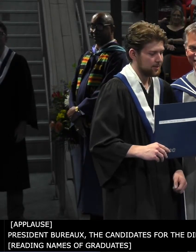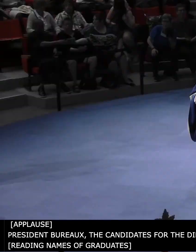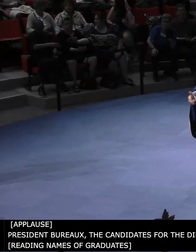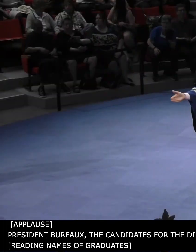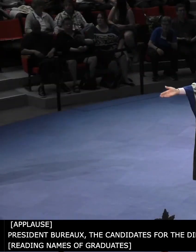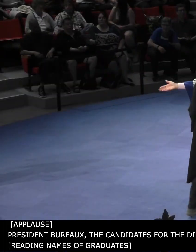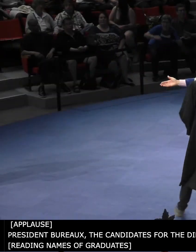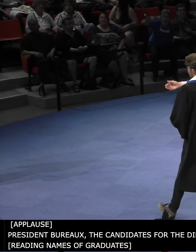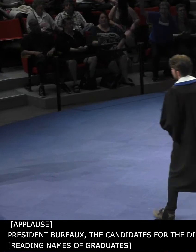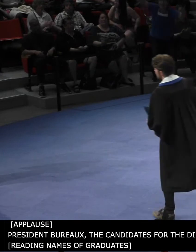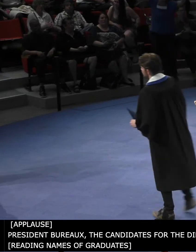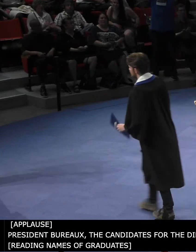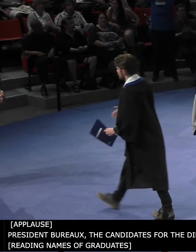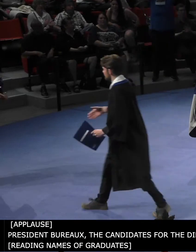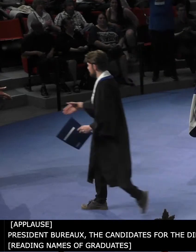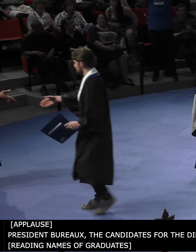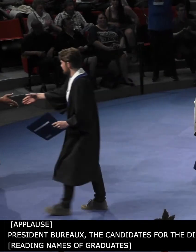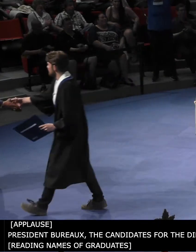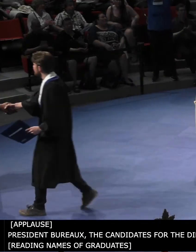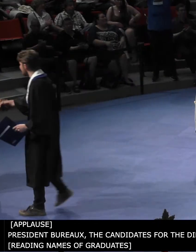Remy Langell.